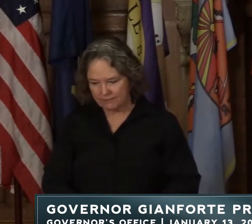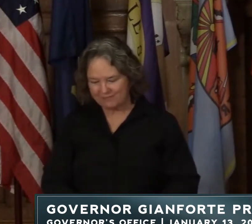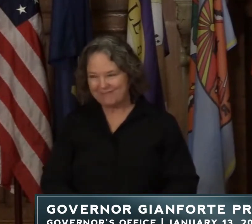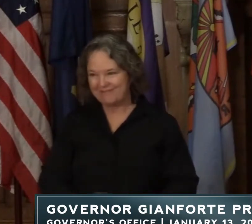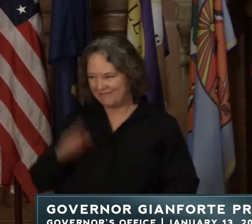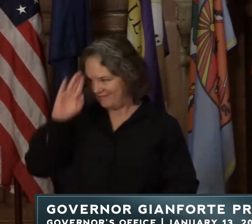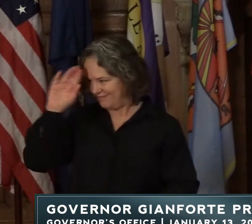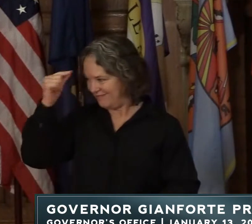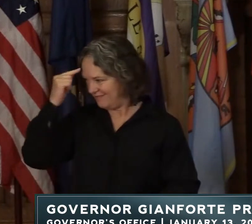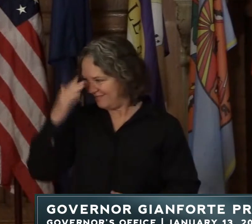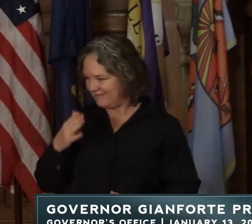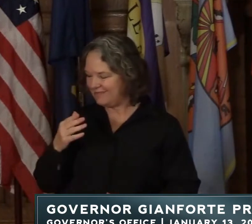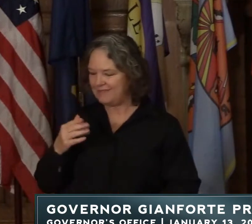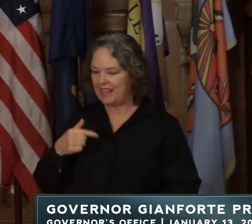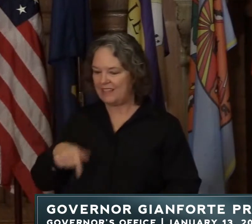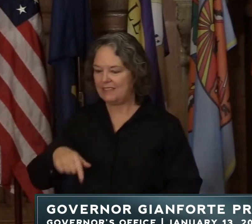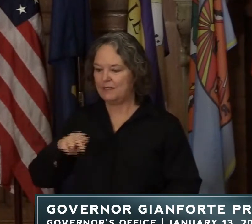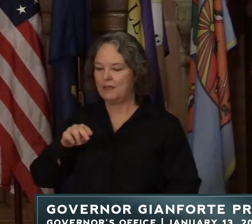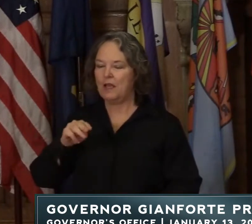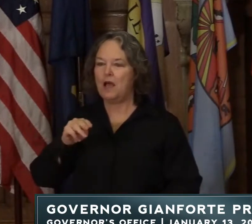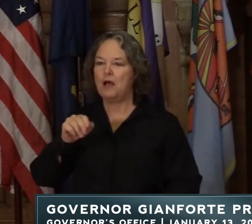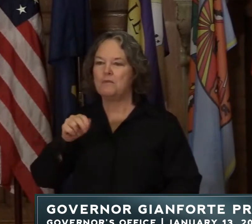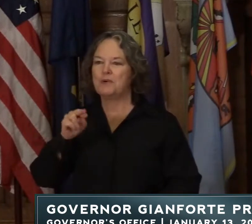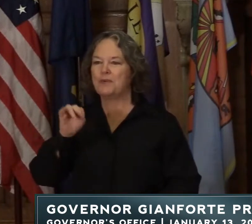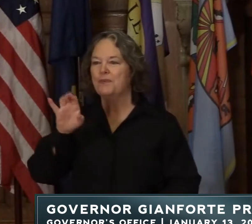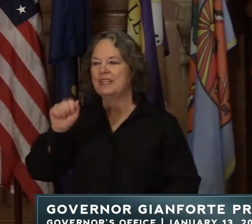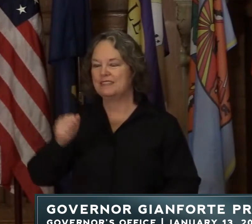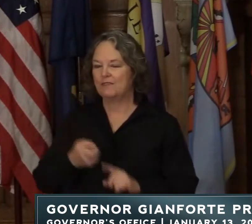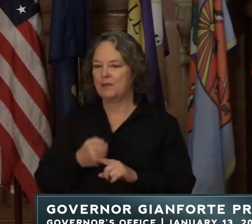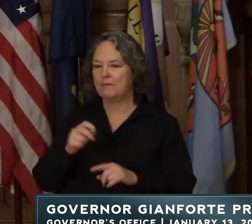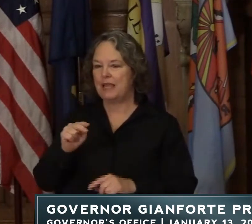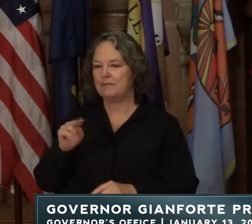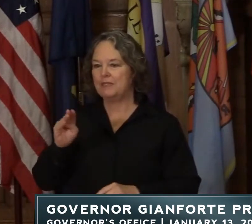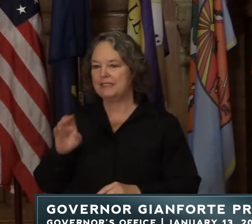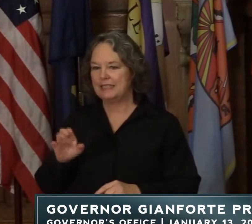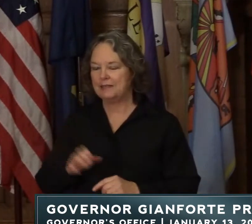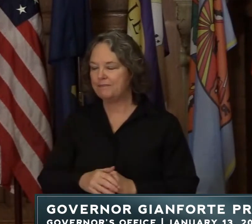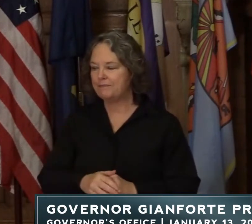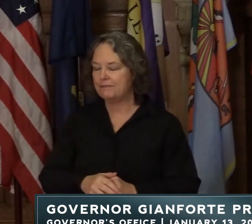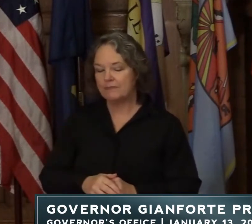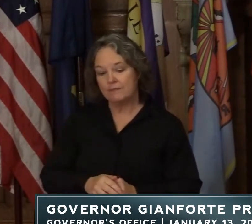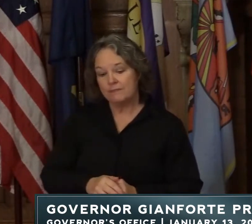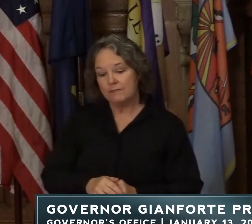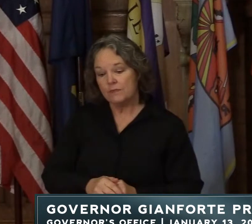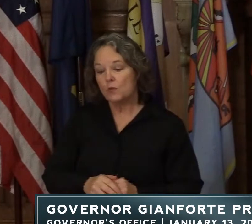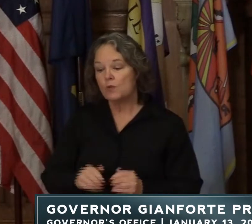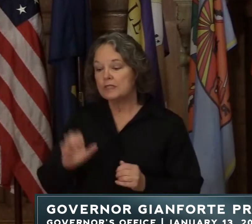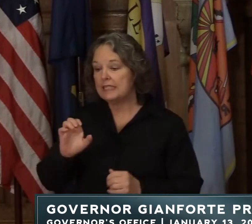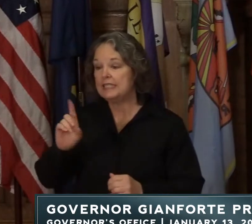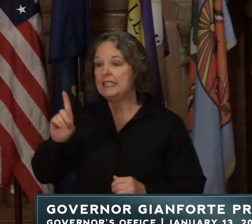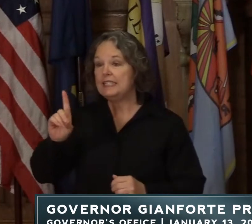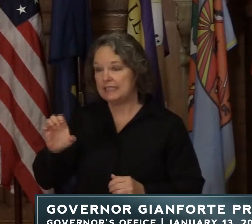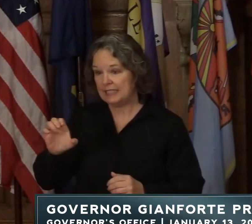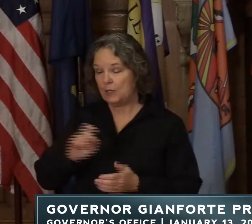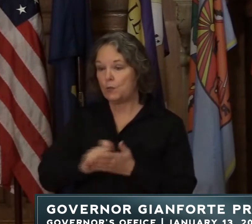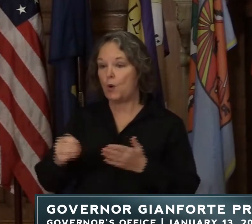Hi, Governor Gianforte. This is Maritza from NBC Montana, and I'm wondering, in light of the CDC issuing new guidance